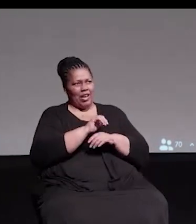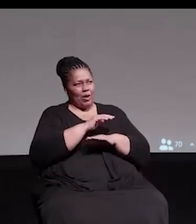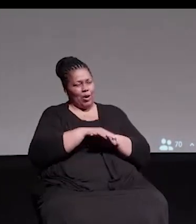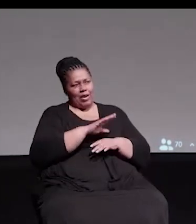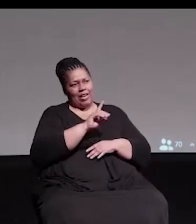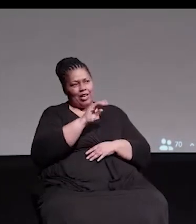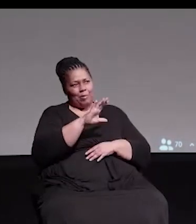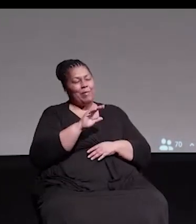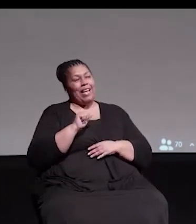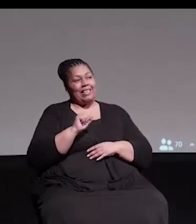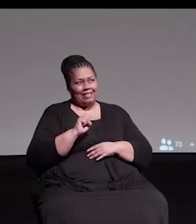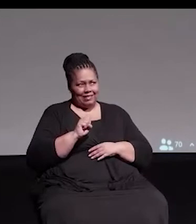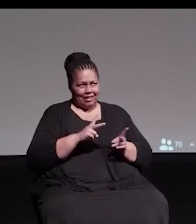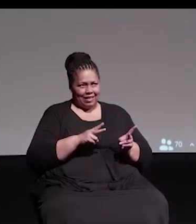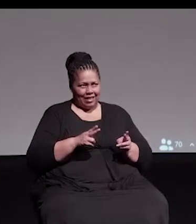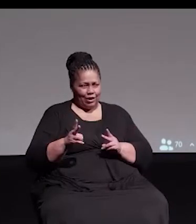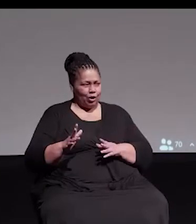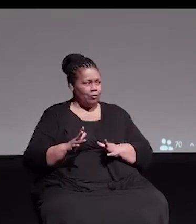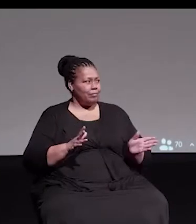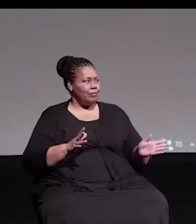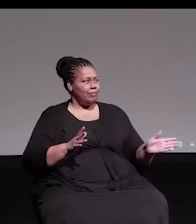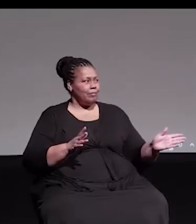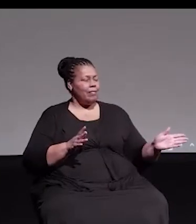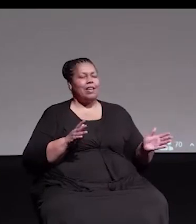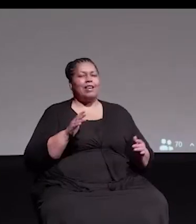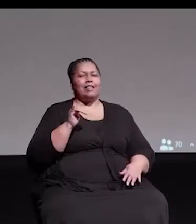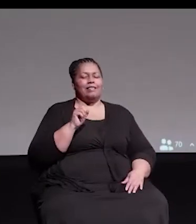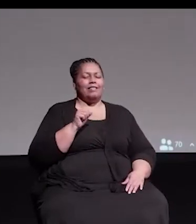editors. Yeah, I think also